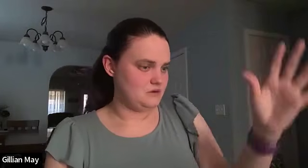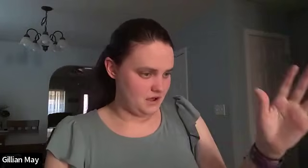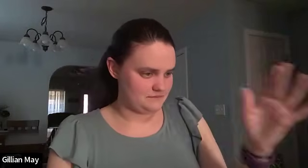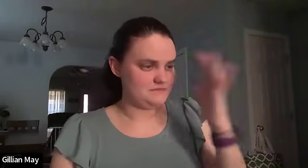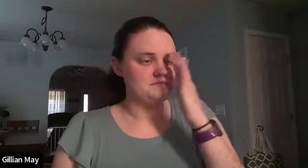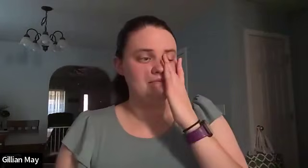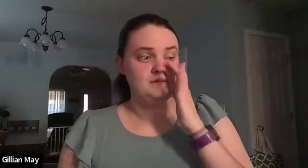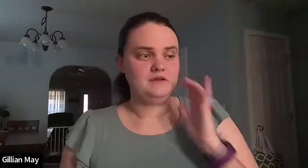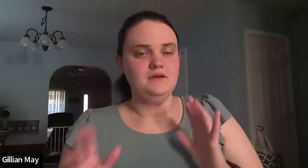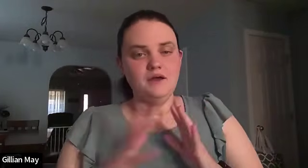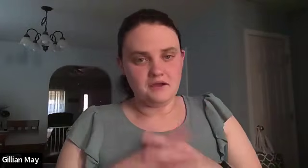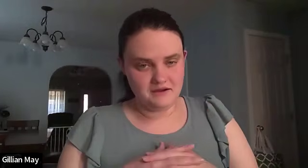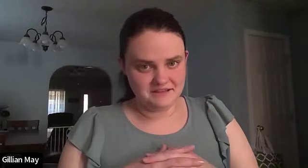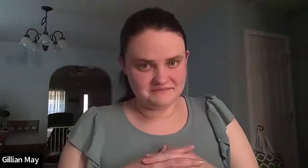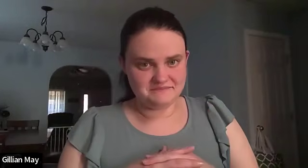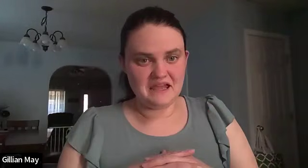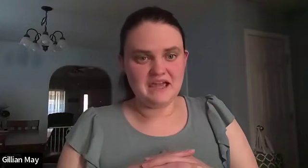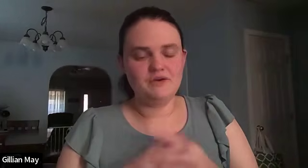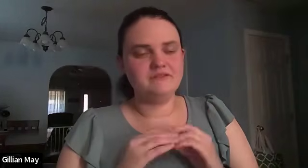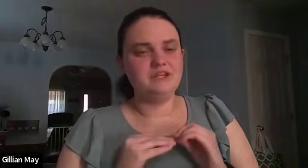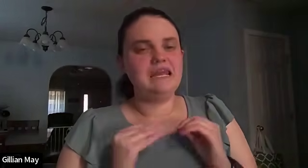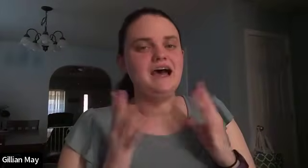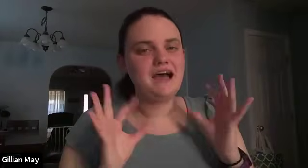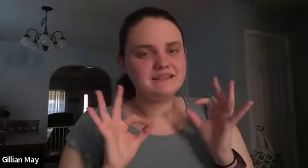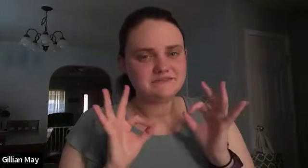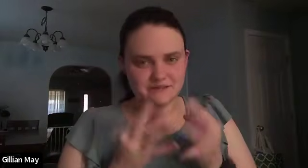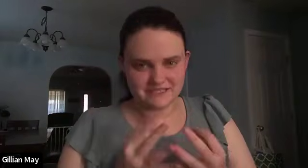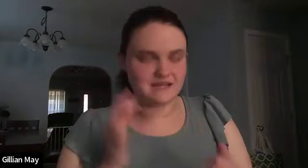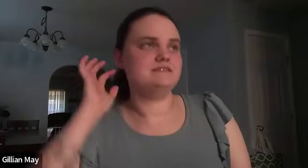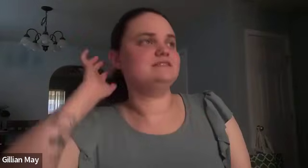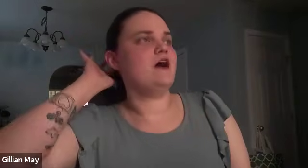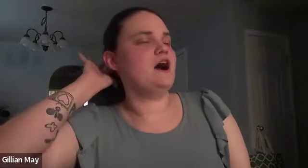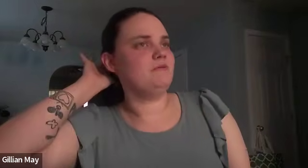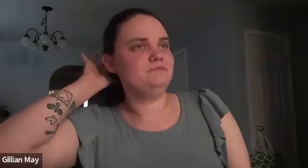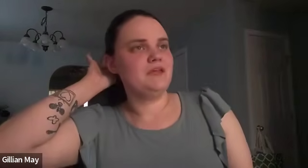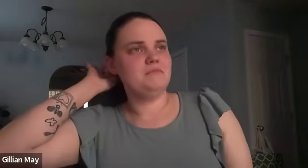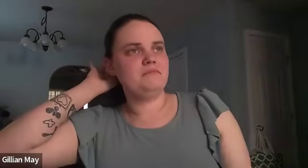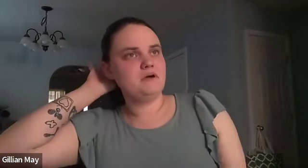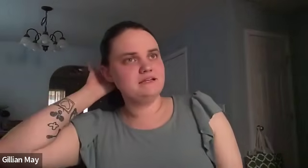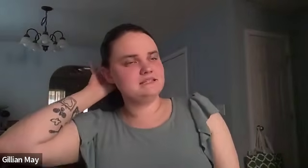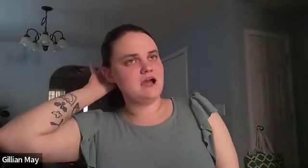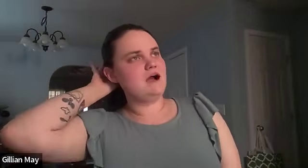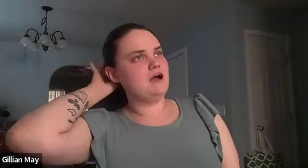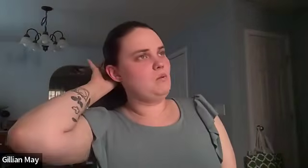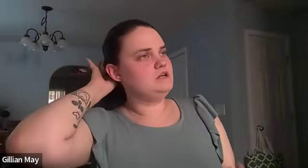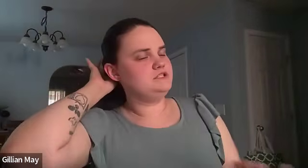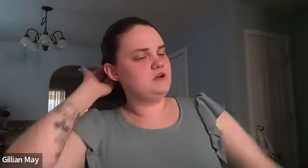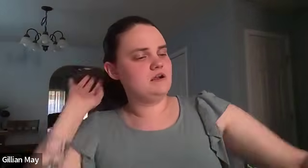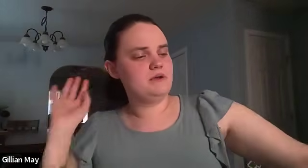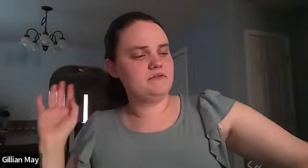Okay. All right. I know I've given you lots of family signs. But I want to talk about the